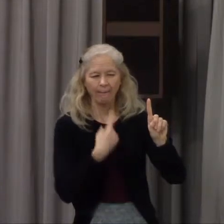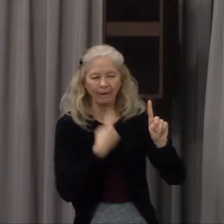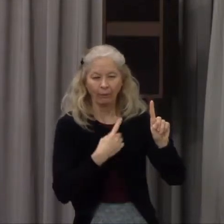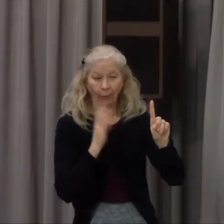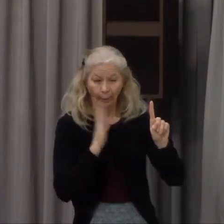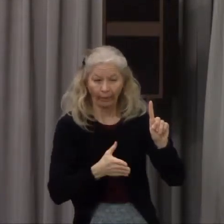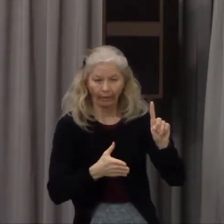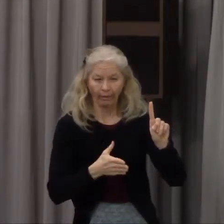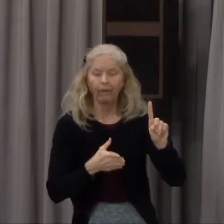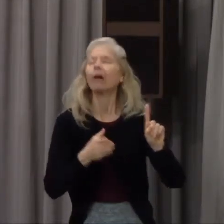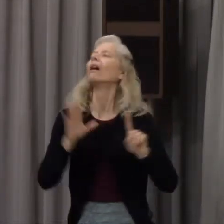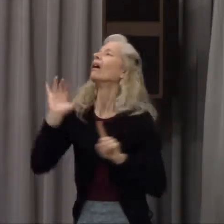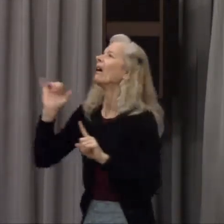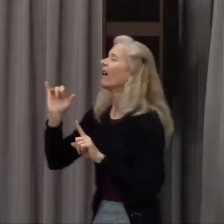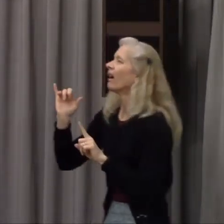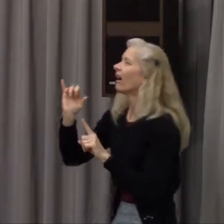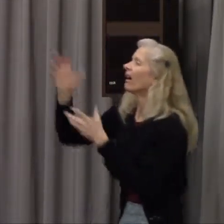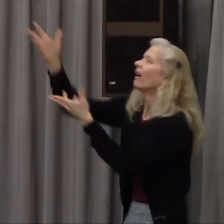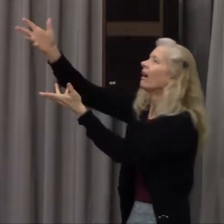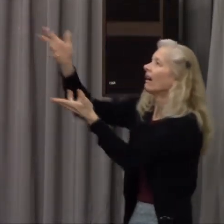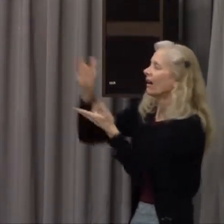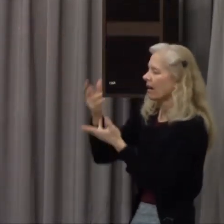See, the fact is, looking at the Bible,